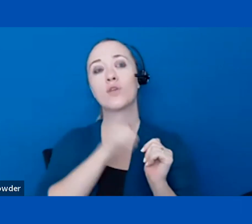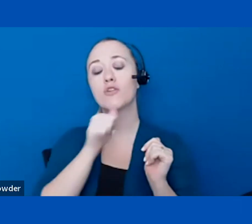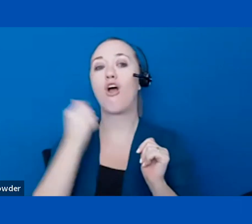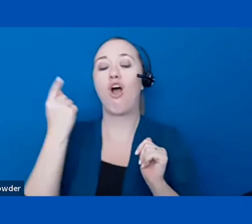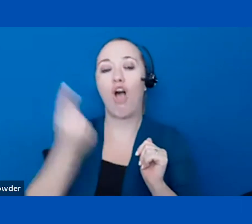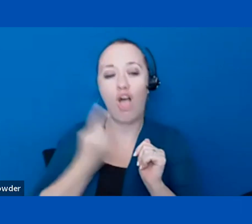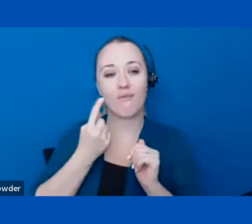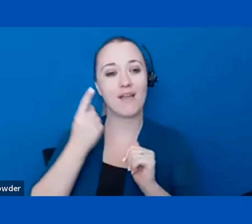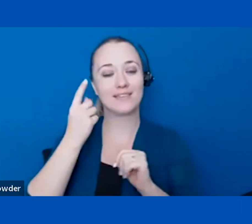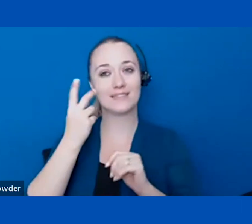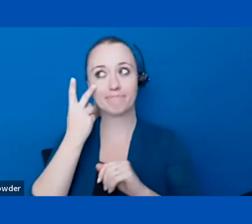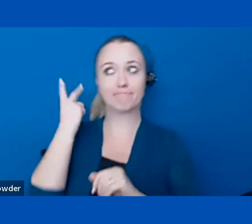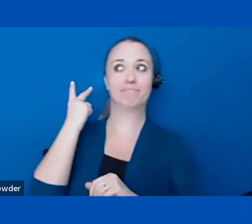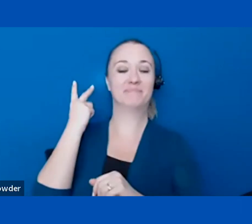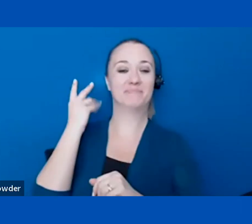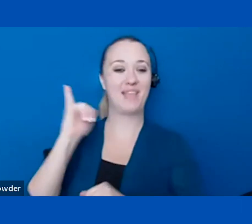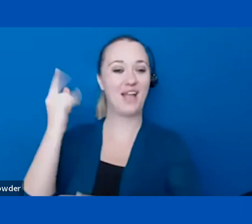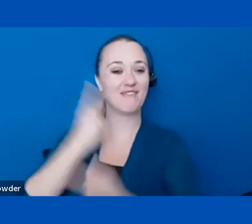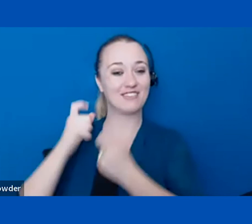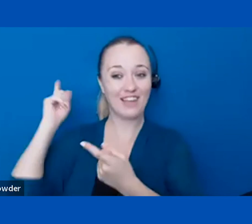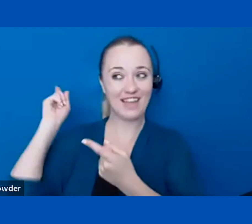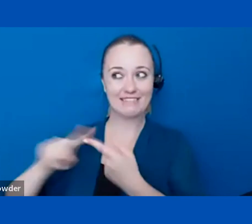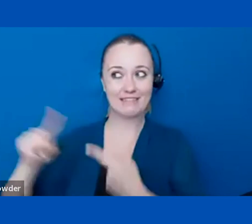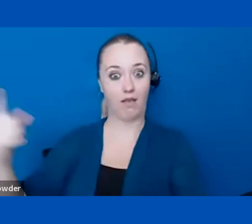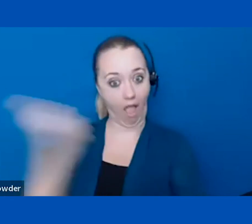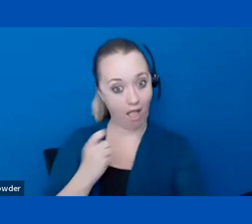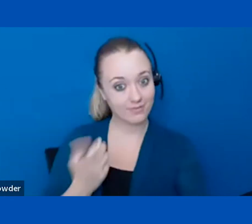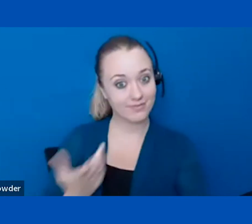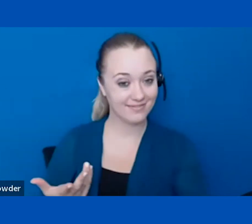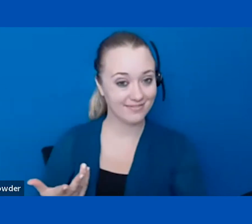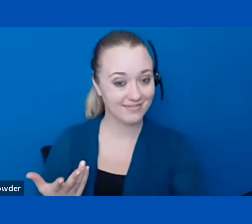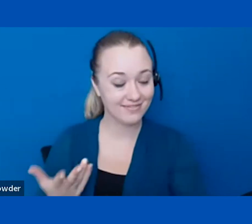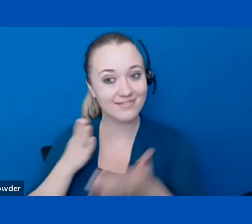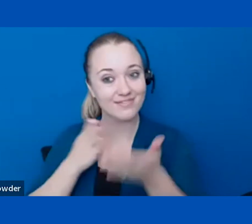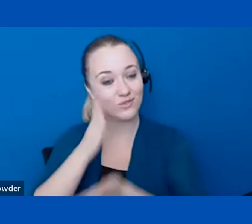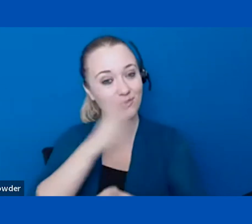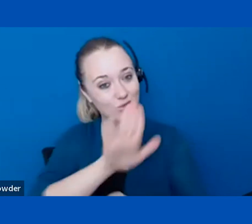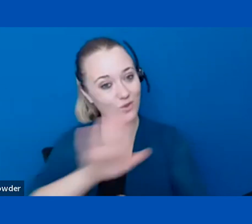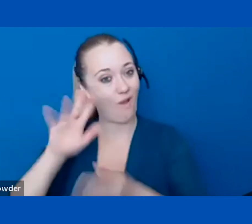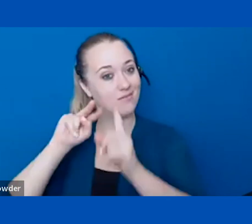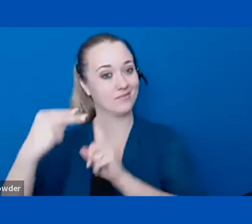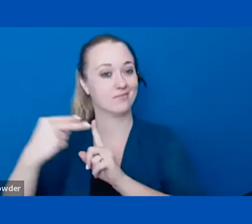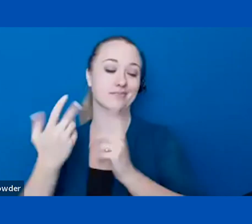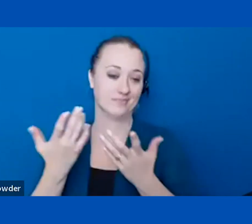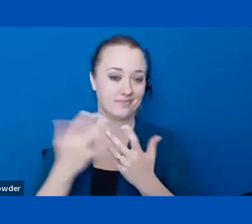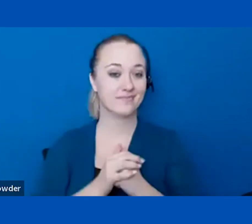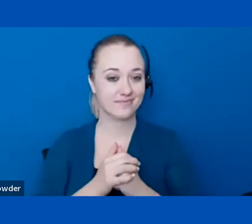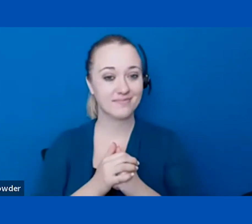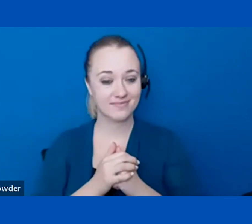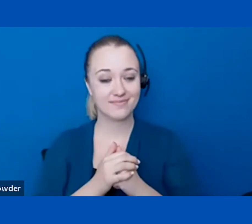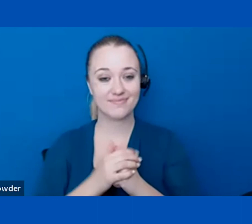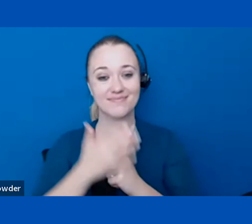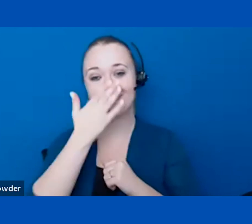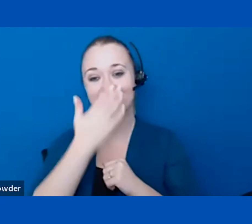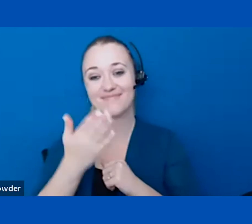these questions until they're posed to us, you know, coming through your guys' perspective. So, you know, thanks